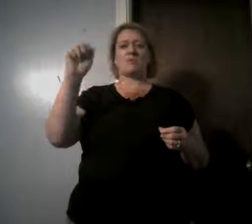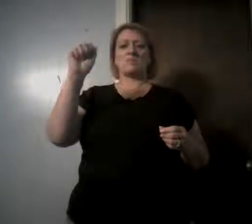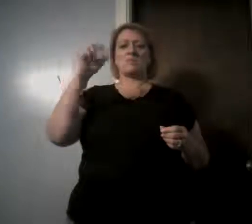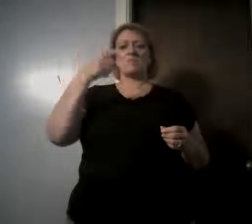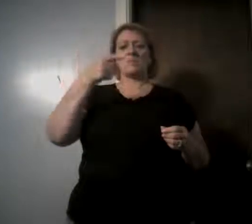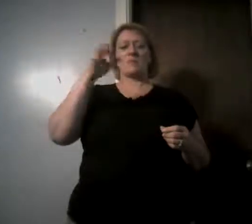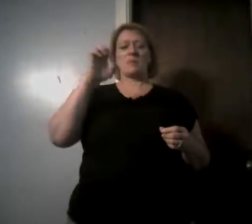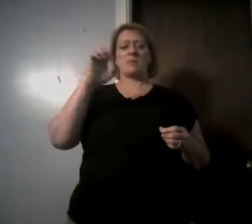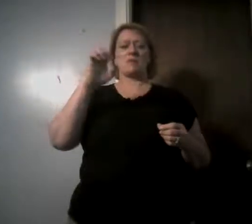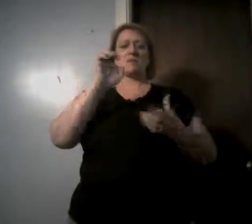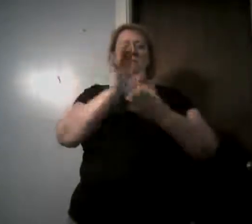itchy.